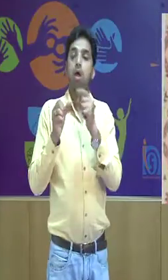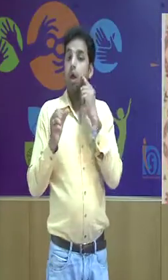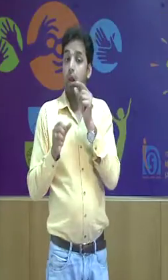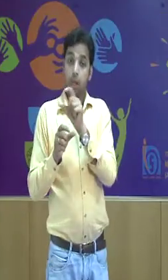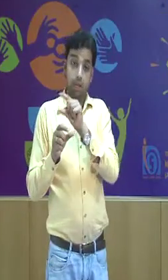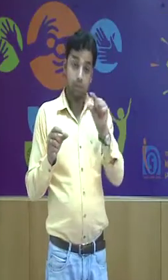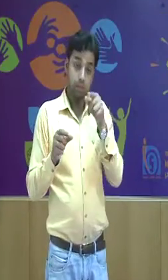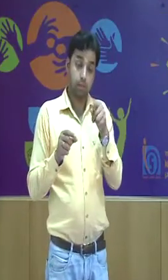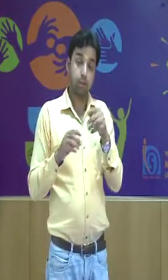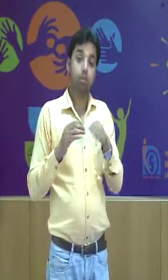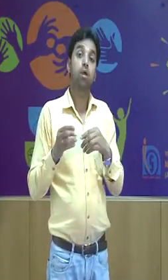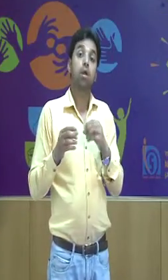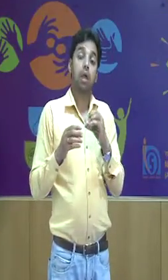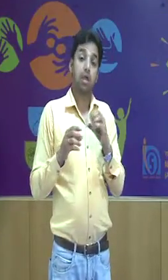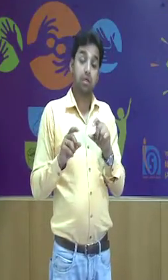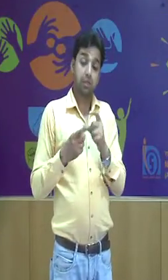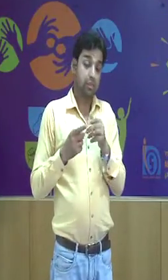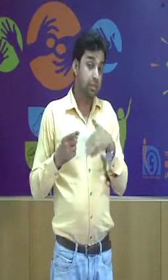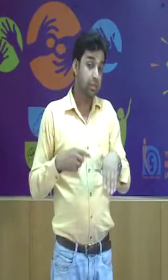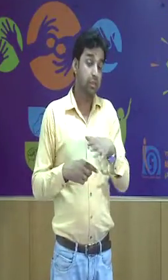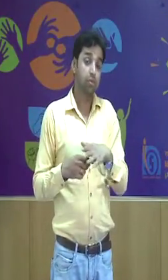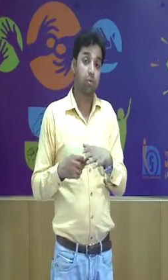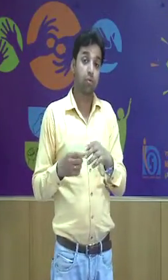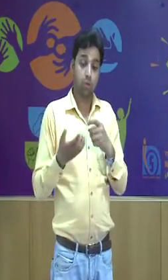the custom of sati was banned in the year